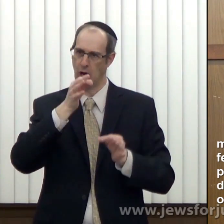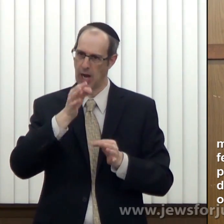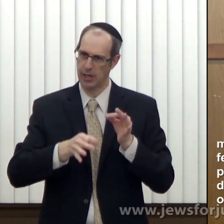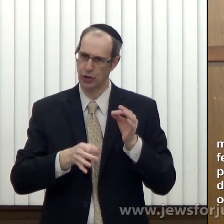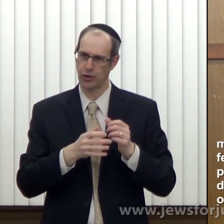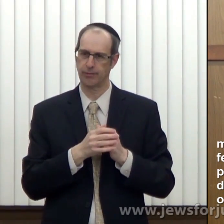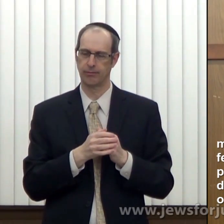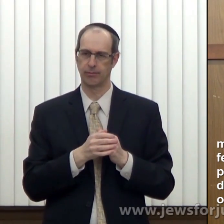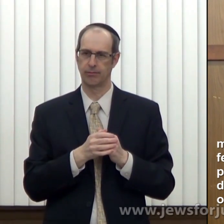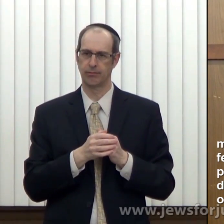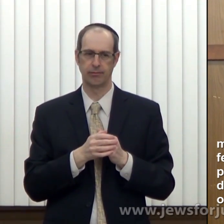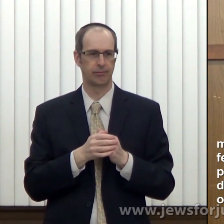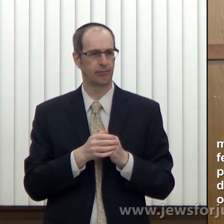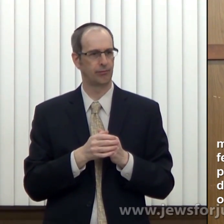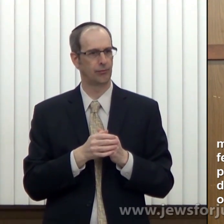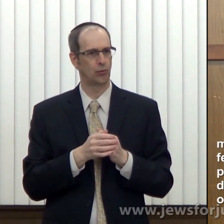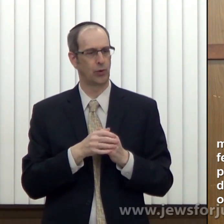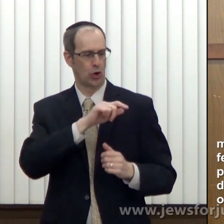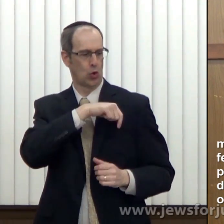with righteousness,